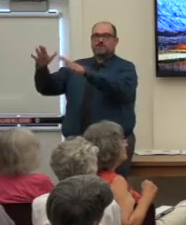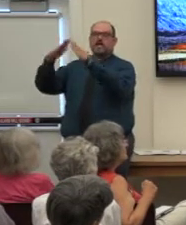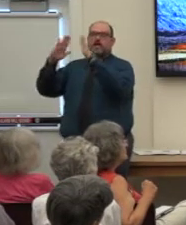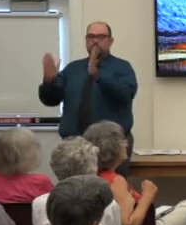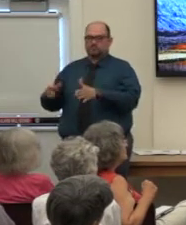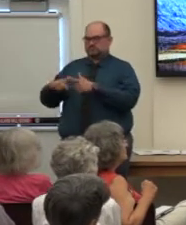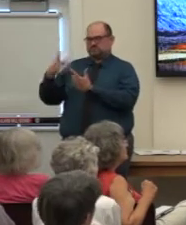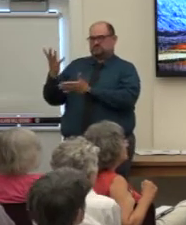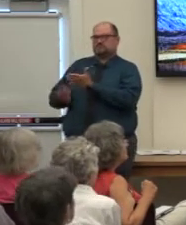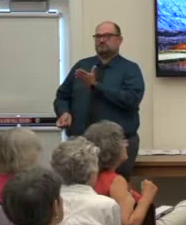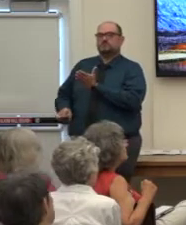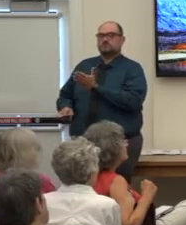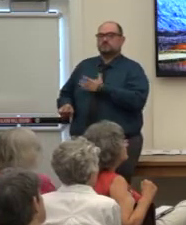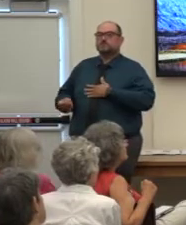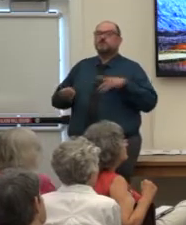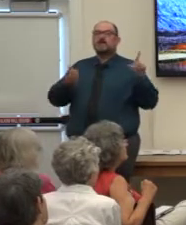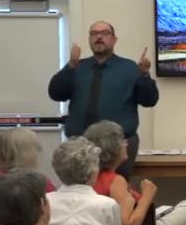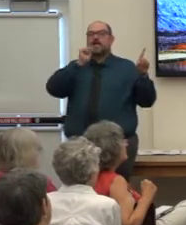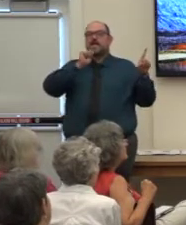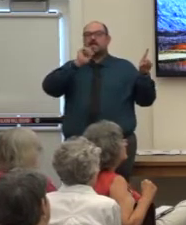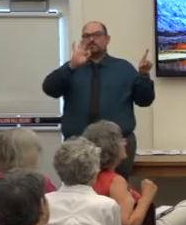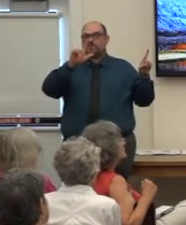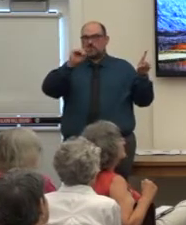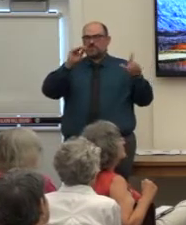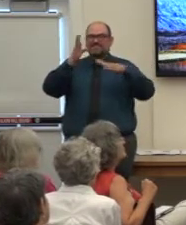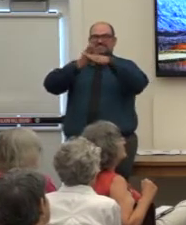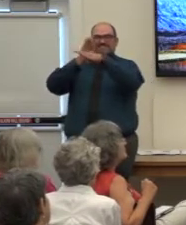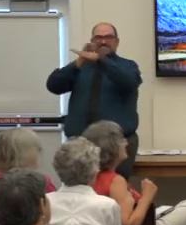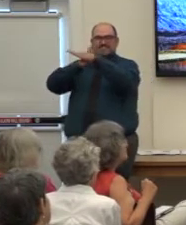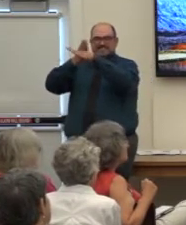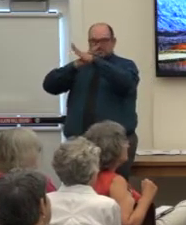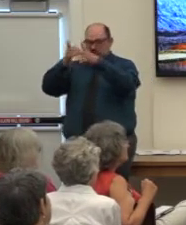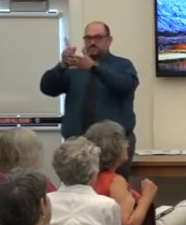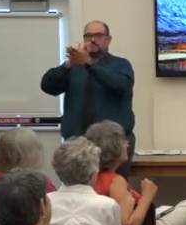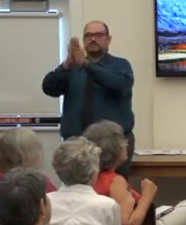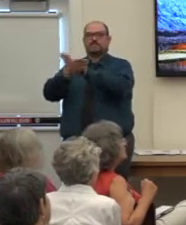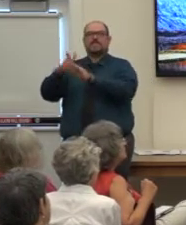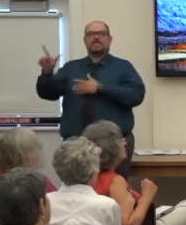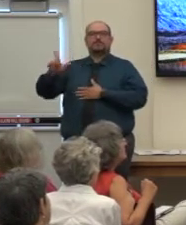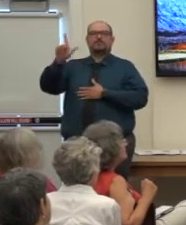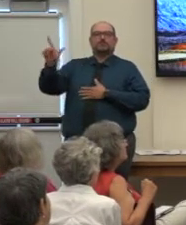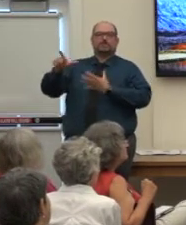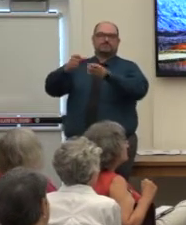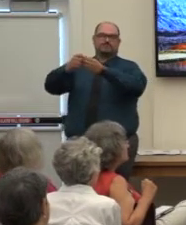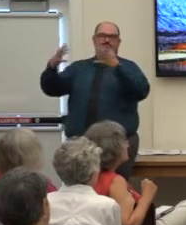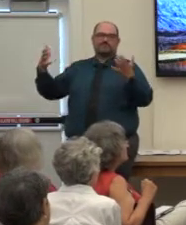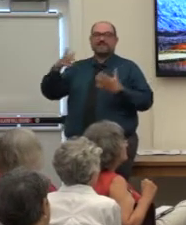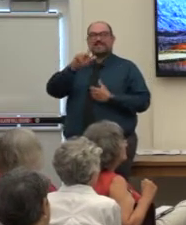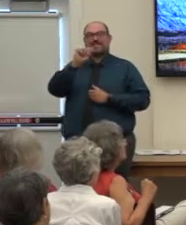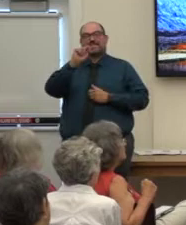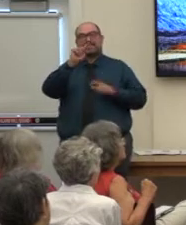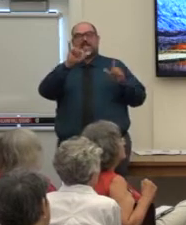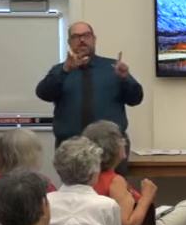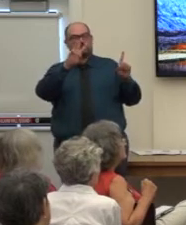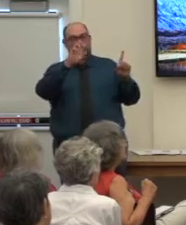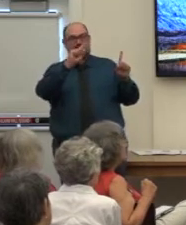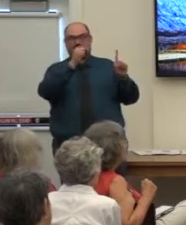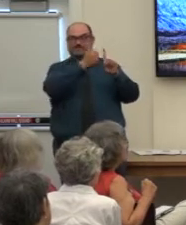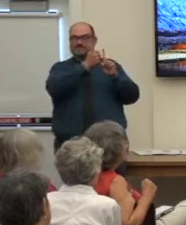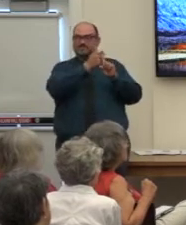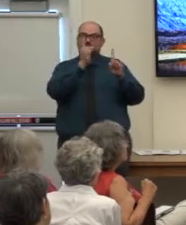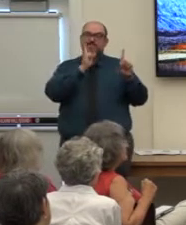up for the library and has grown bigger since. Katie was deaf and dumb, but she went off to school, so she learned to say some